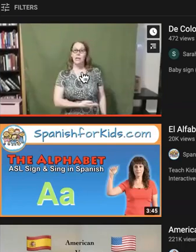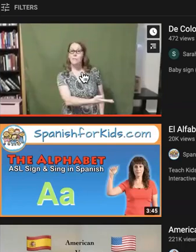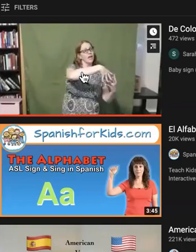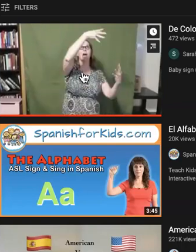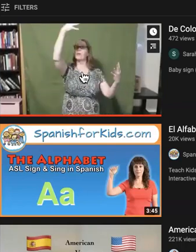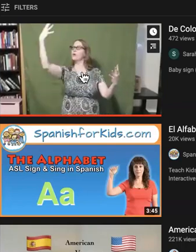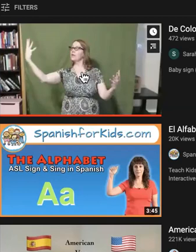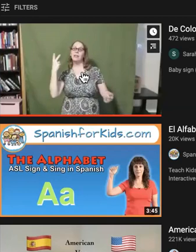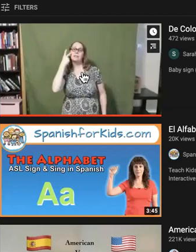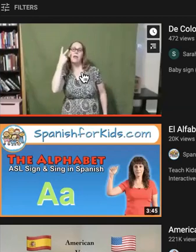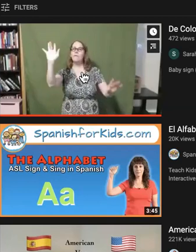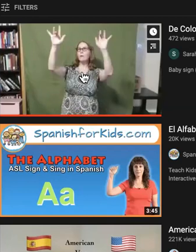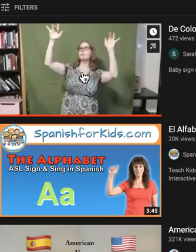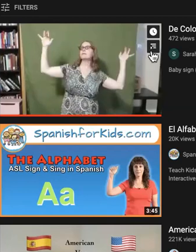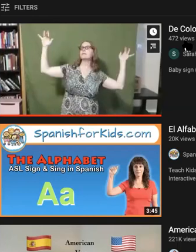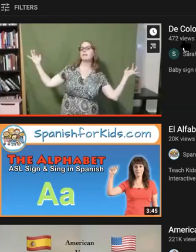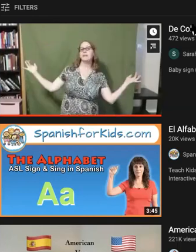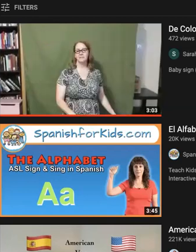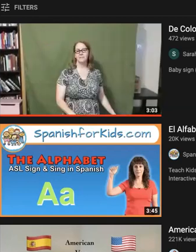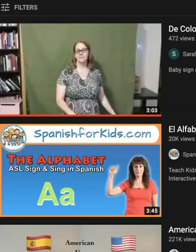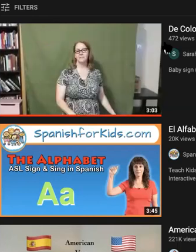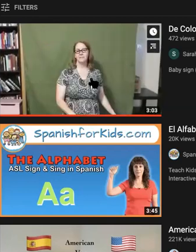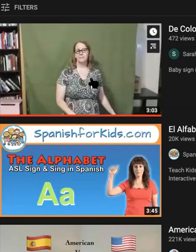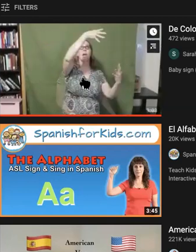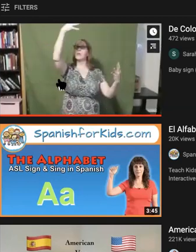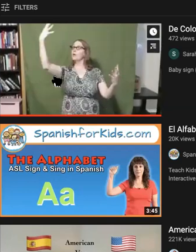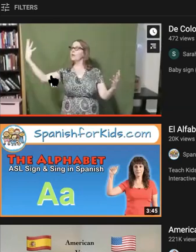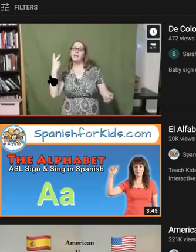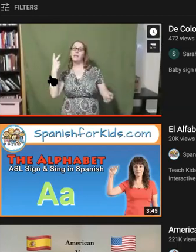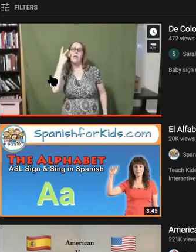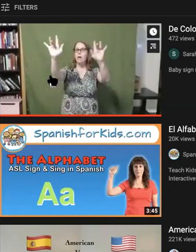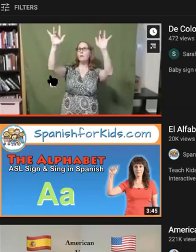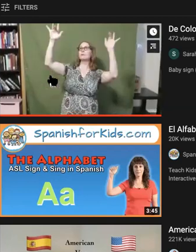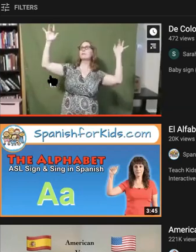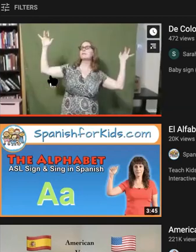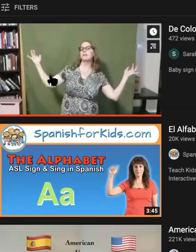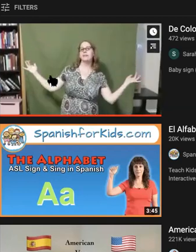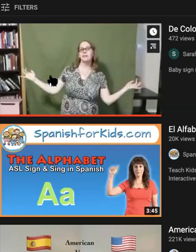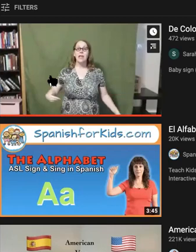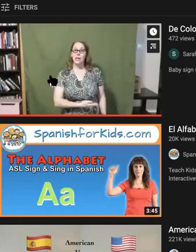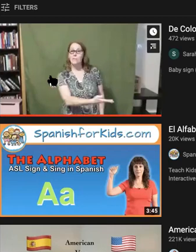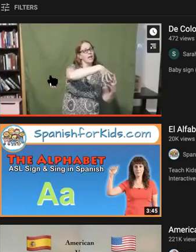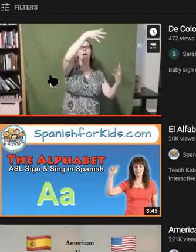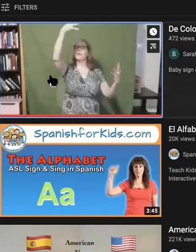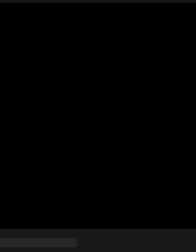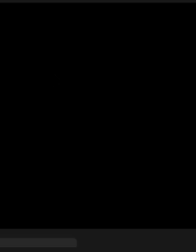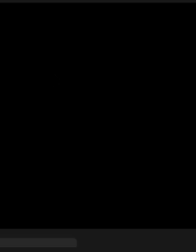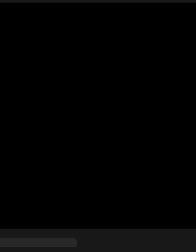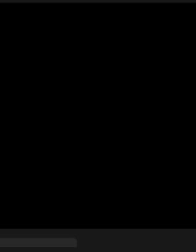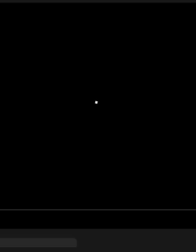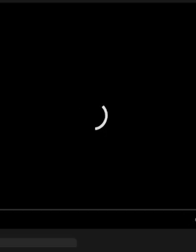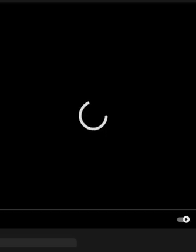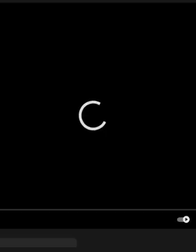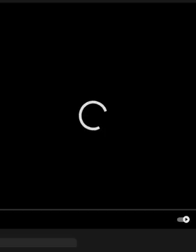Spanish. Sí, ella va a hablar en inglés antes de cantar en español. Okay, so